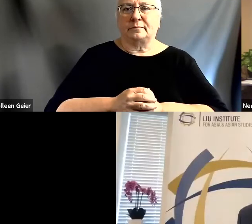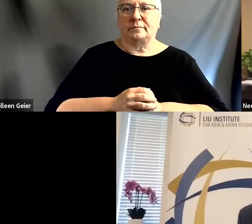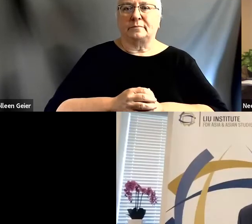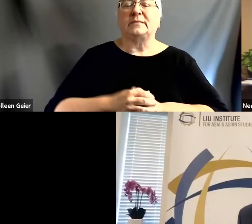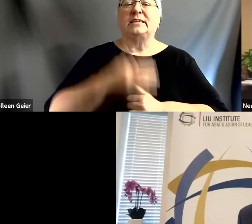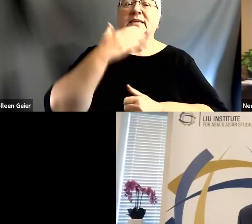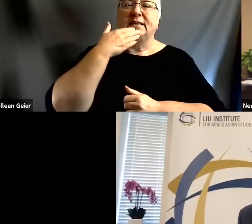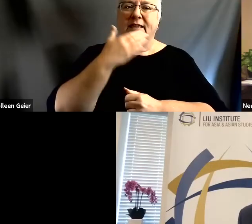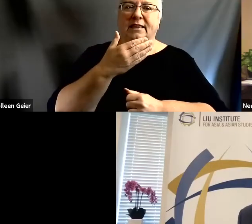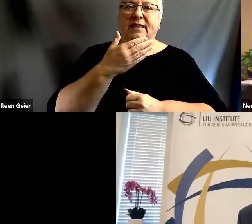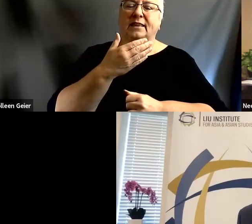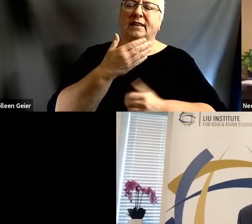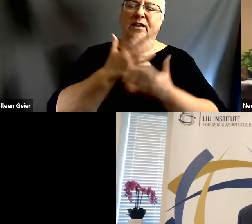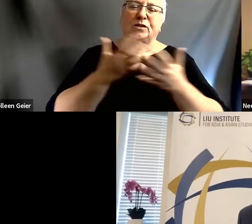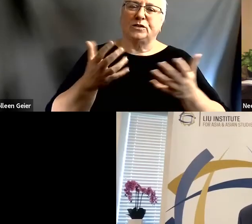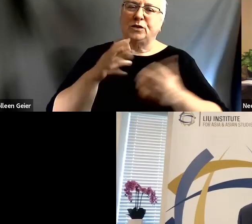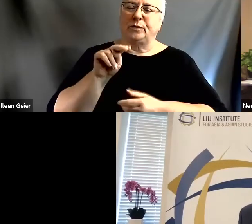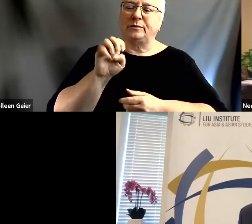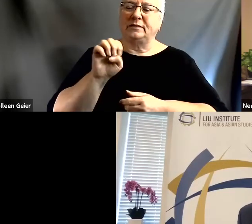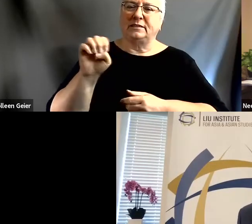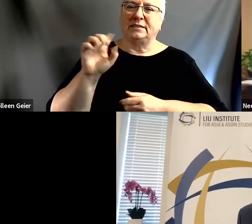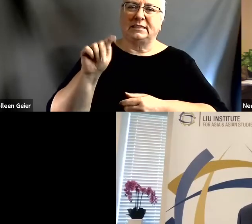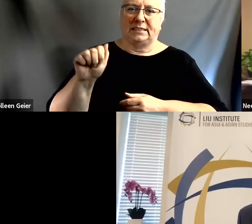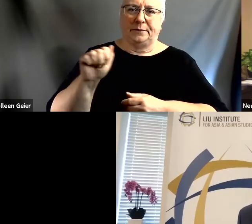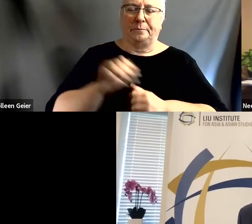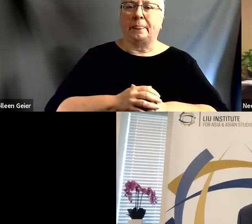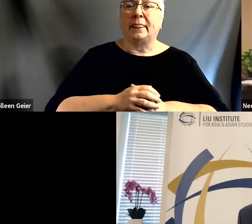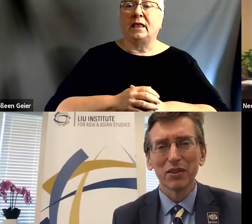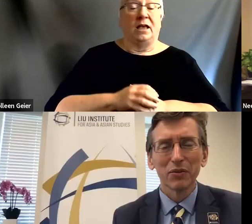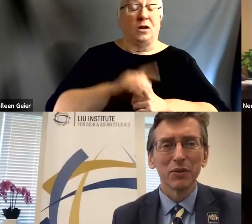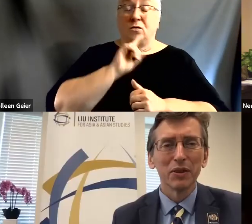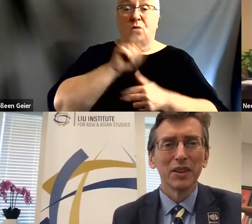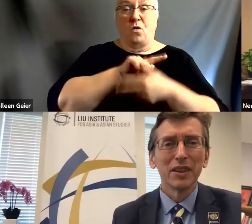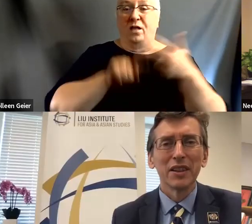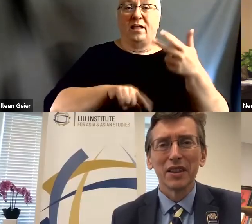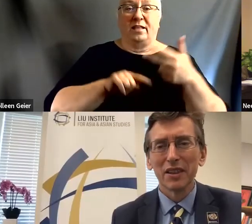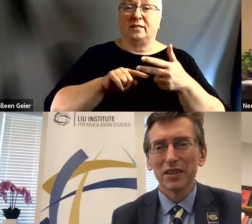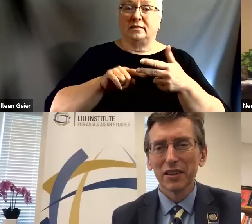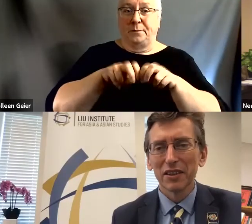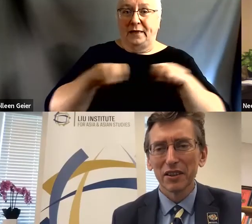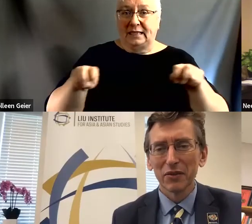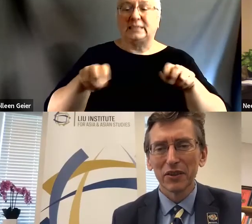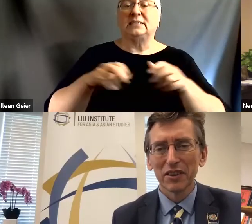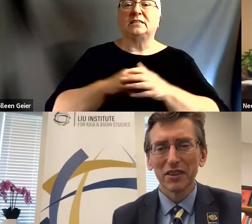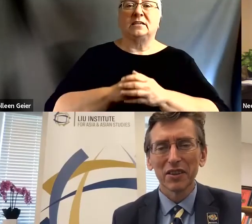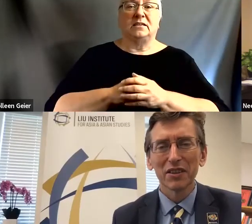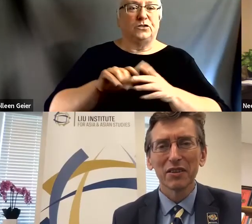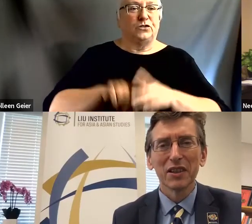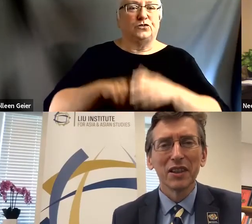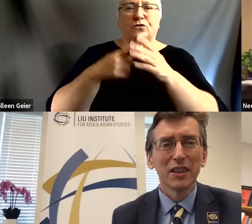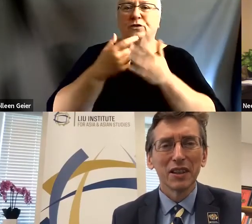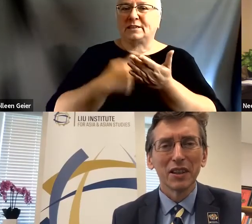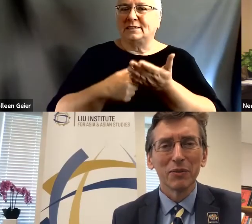Thank you. Thank you so much, Nita. And thank you to all panelists for starting us off on this